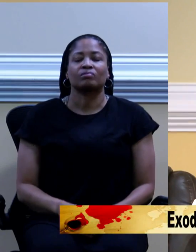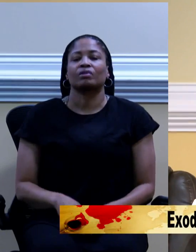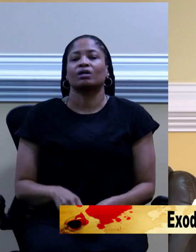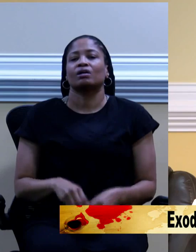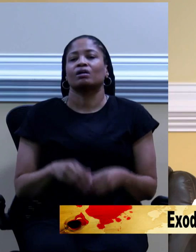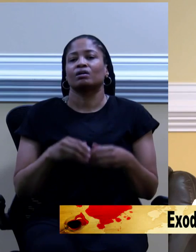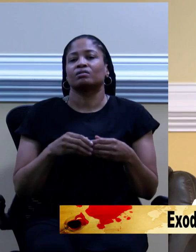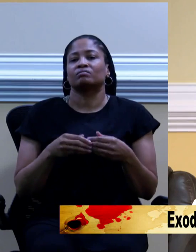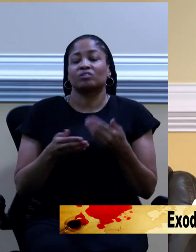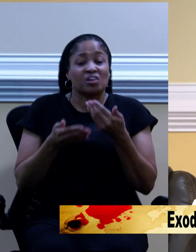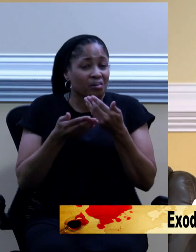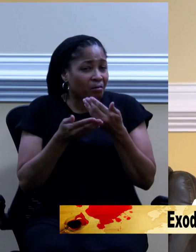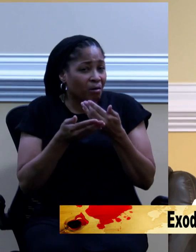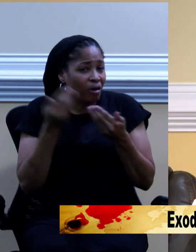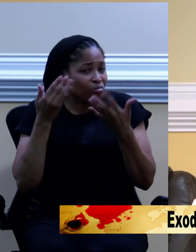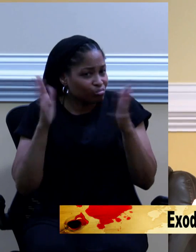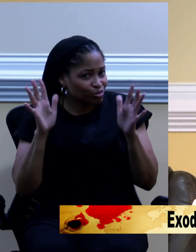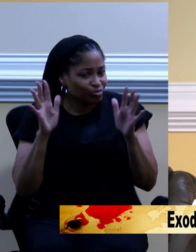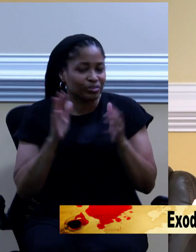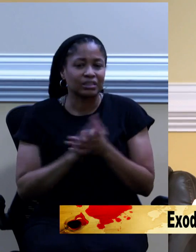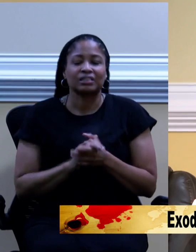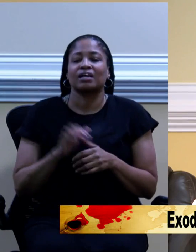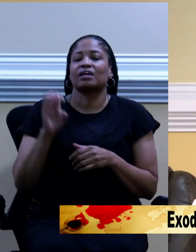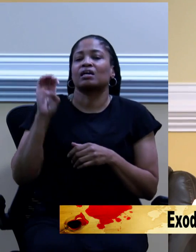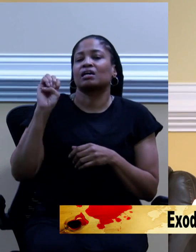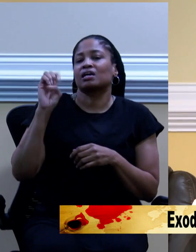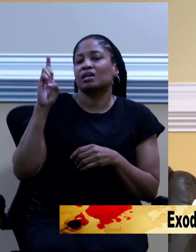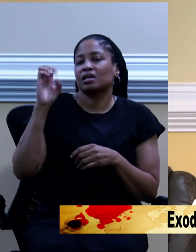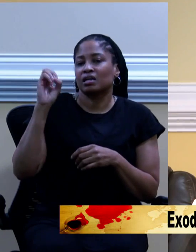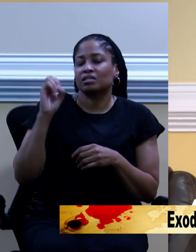here. Exodus 12.